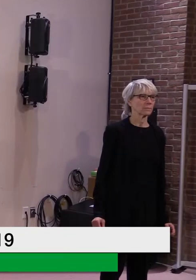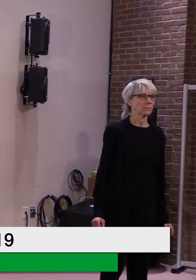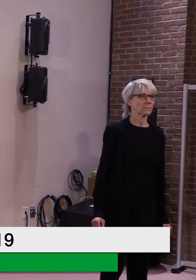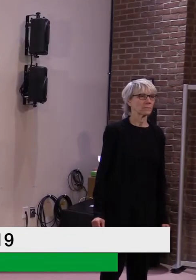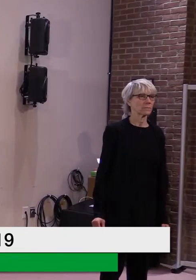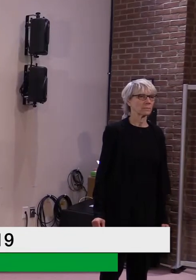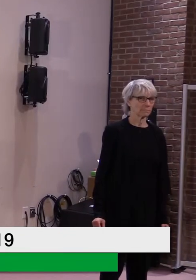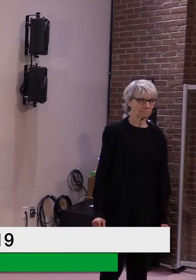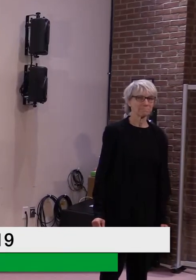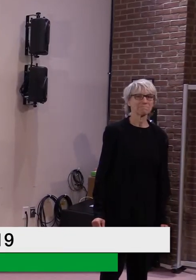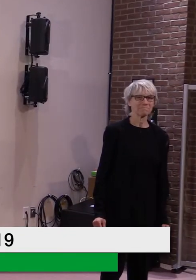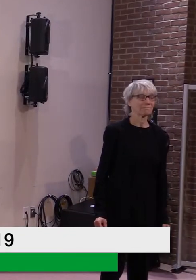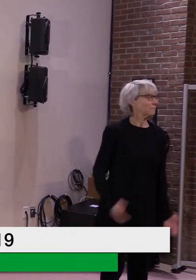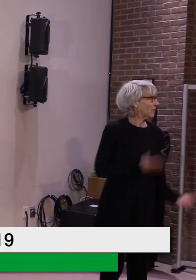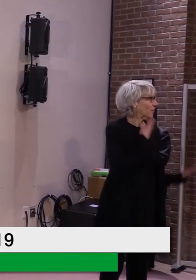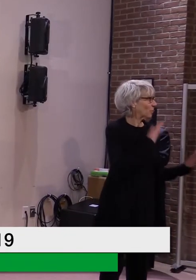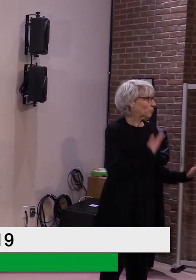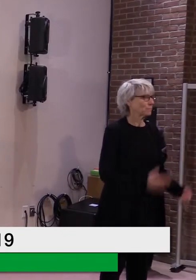Thank you.